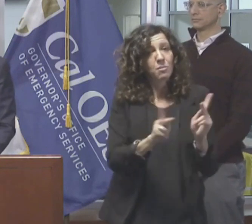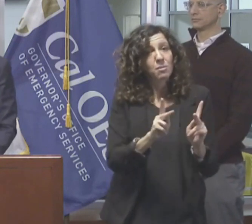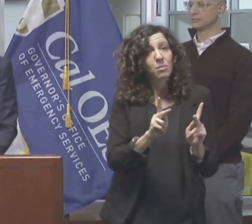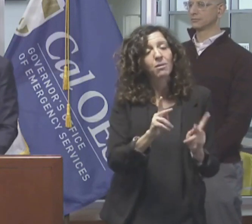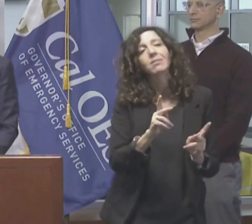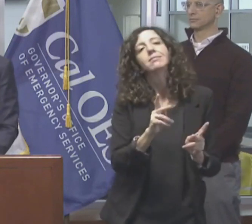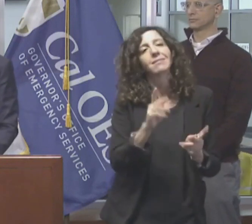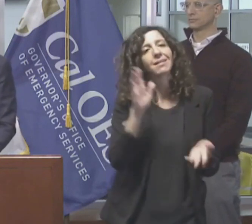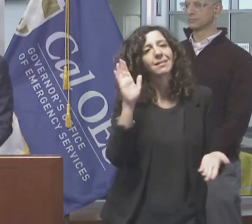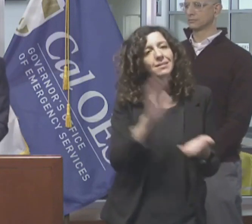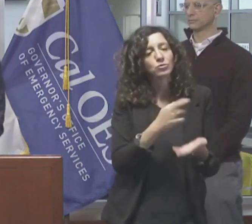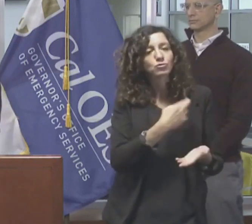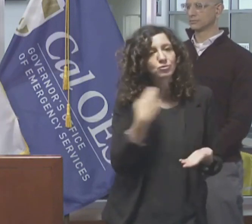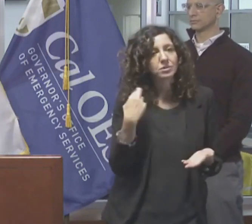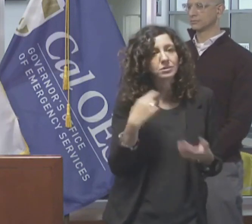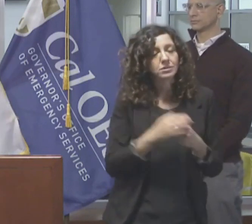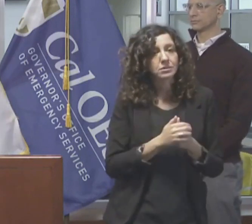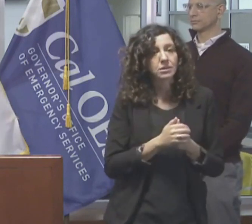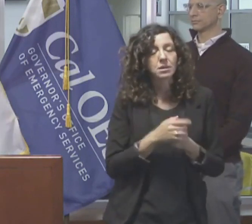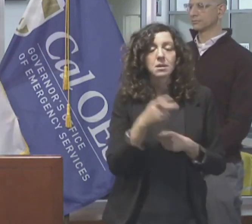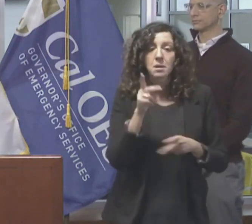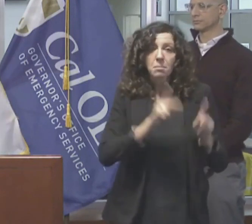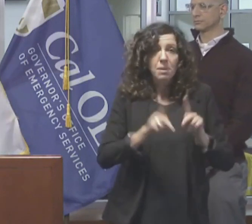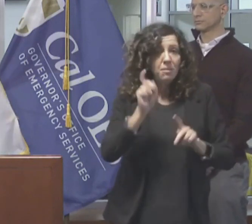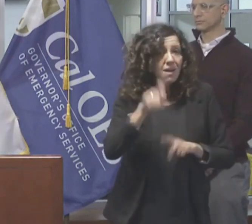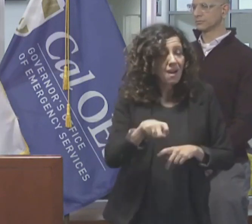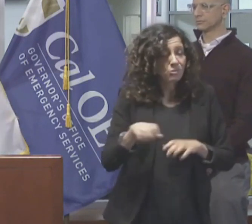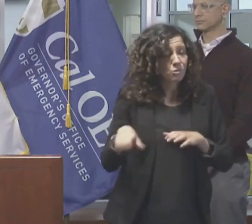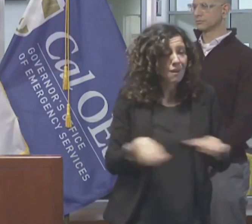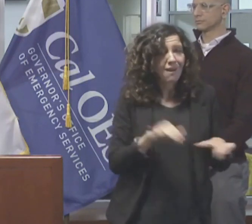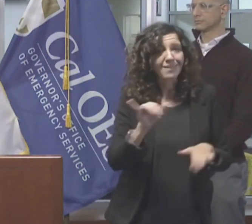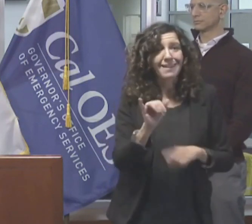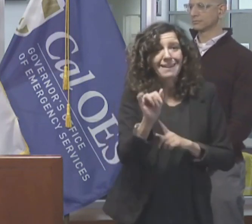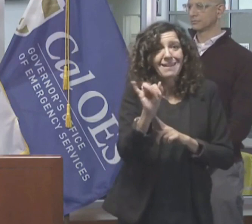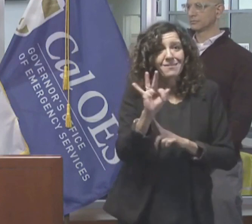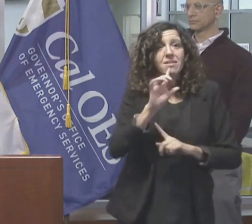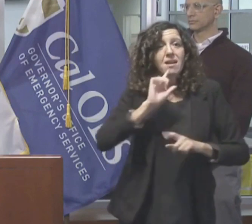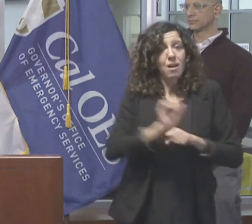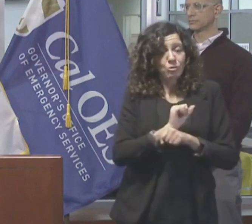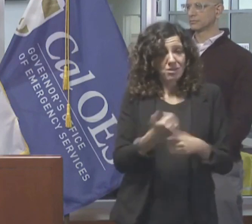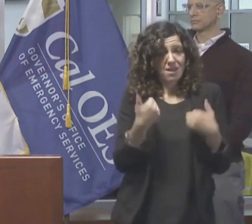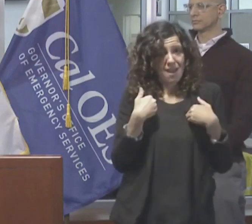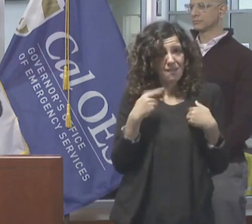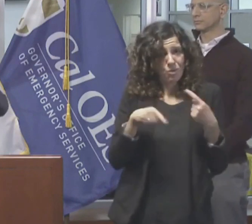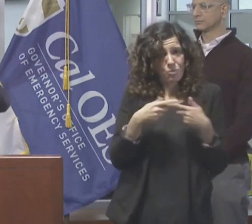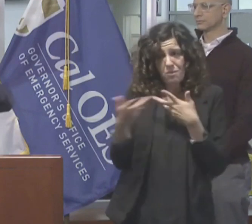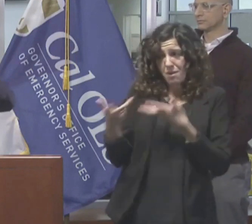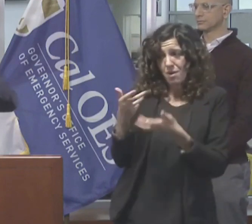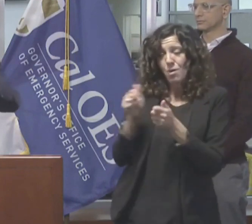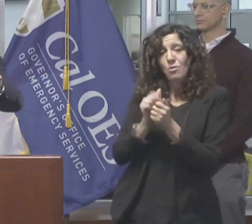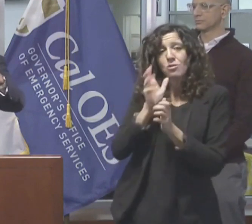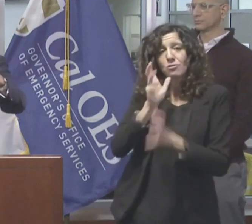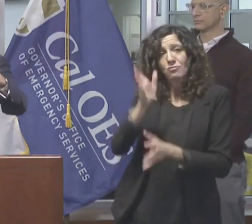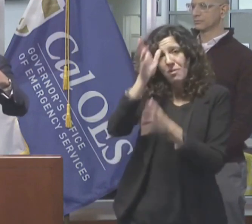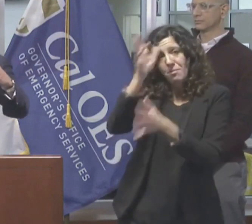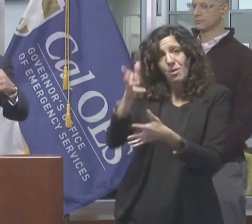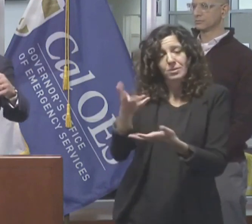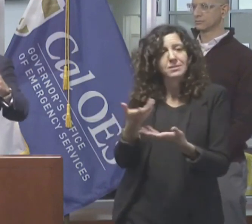they have it when they're engaging their grandparents. We've laid these things out in detailed terms. So we've done this very,